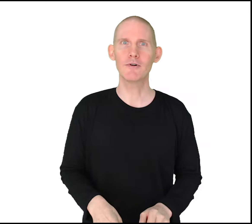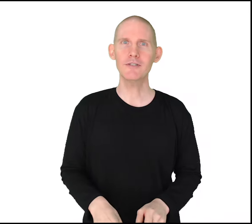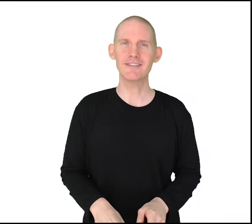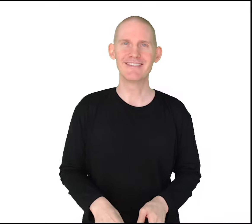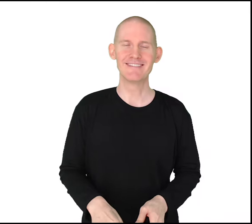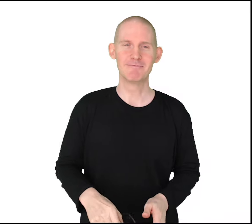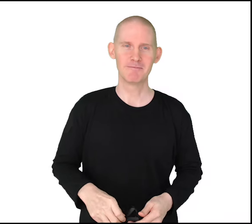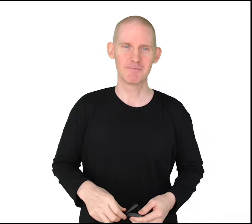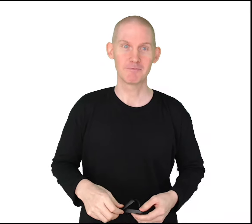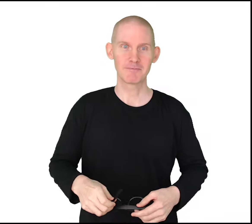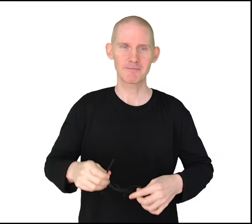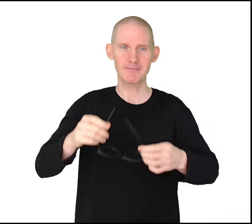version.